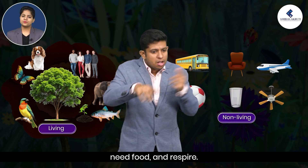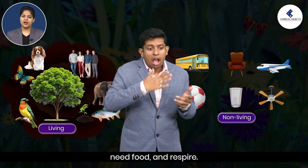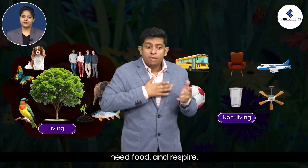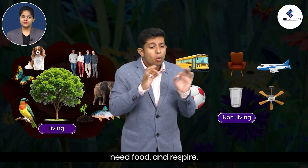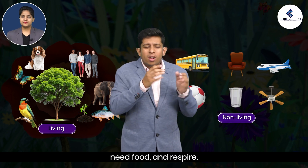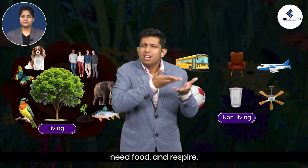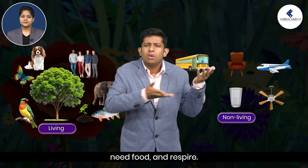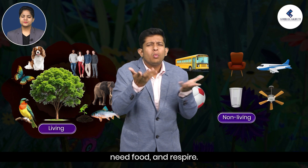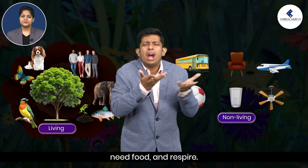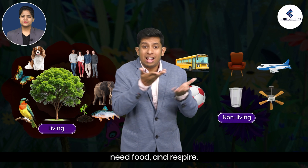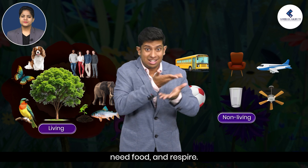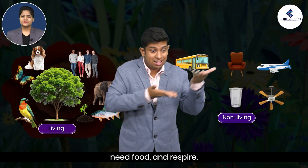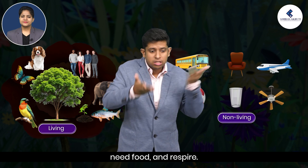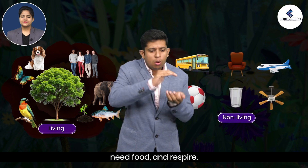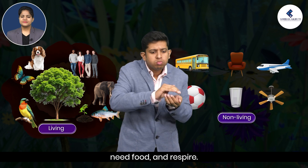and respire.